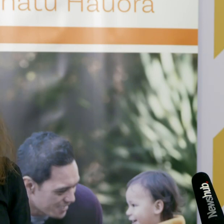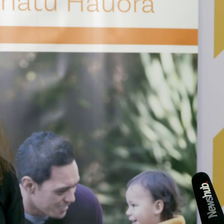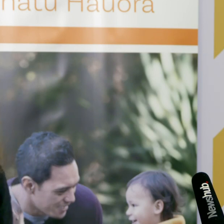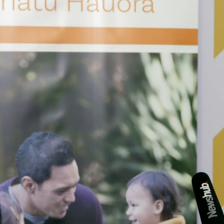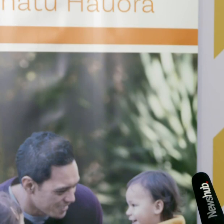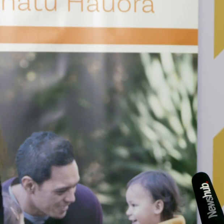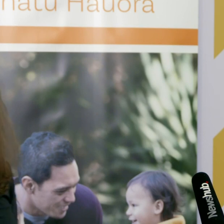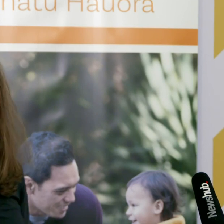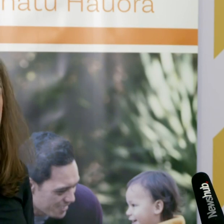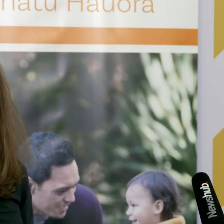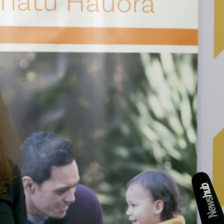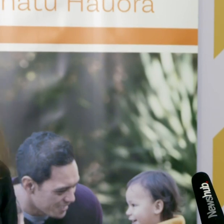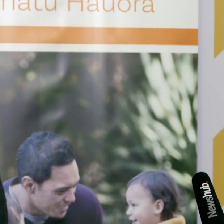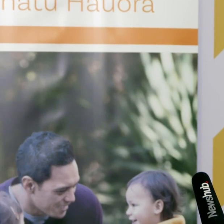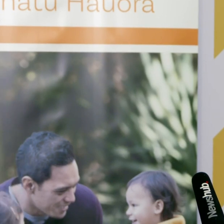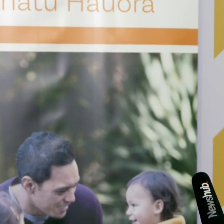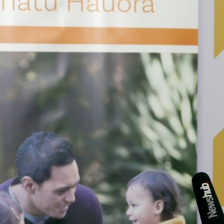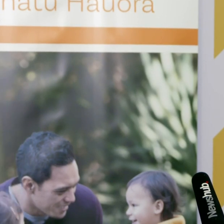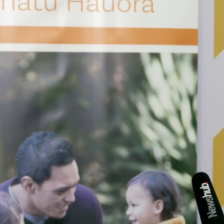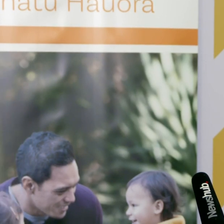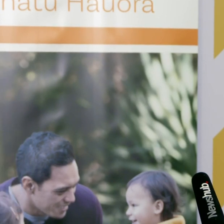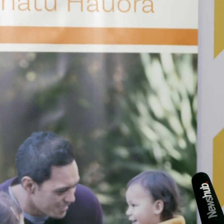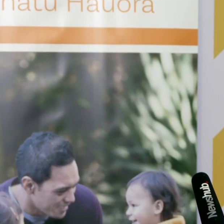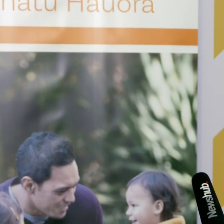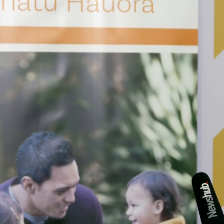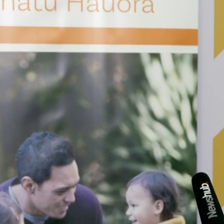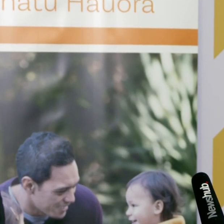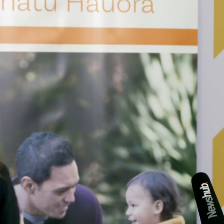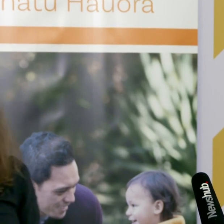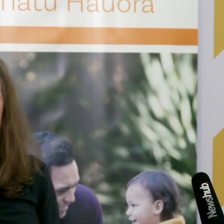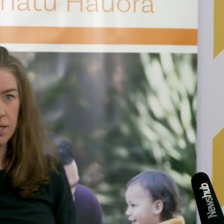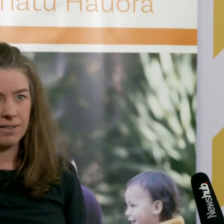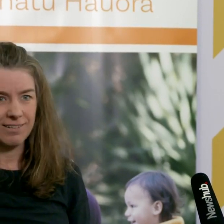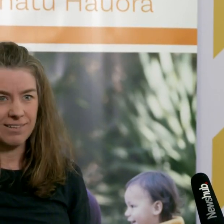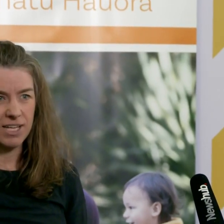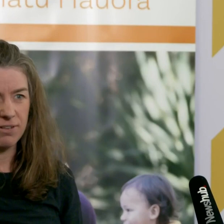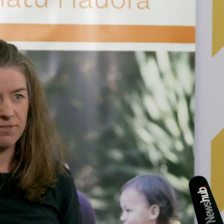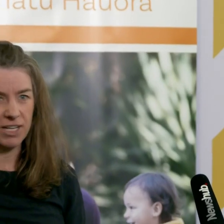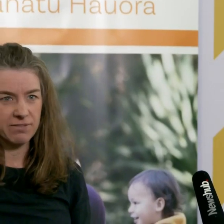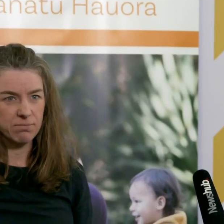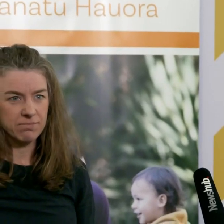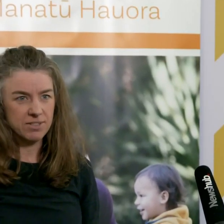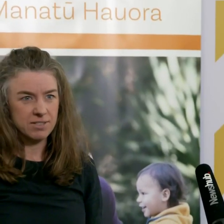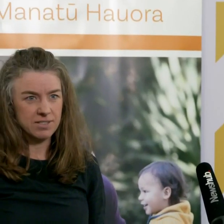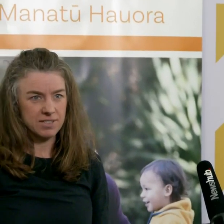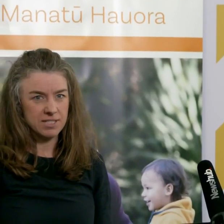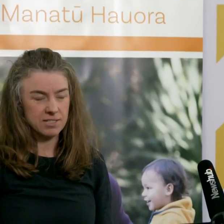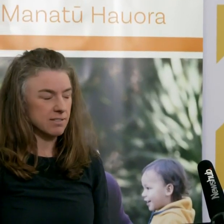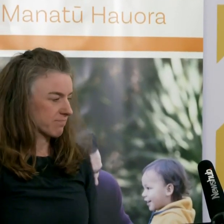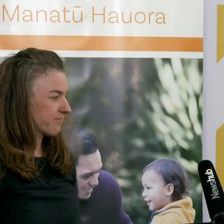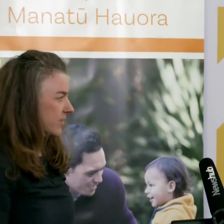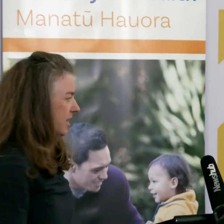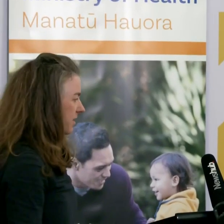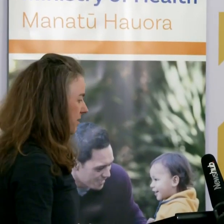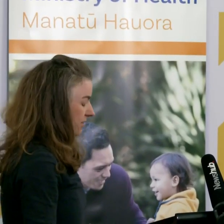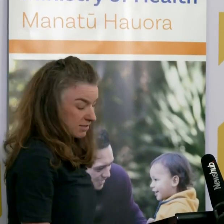council and convention spaces will also be closed. The Mayor, Phil Goff, says the decision was made with regret, but it's important and necessary. He